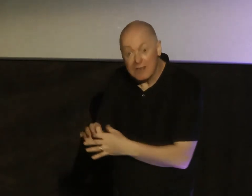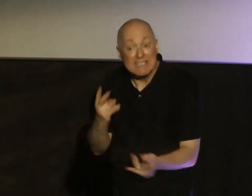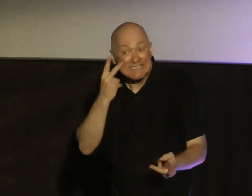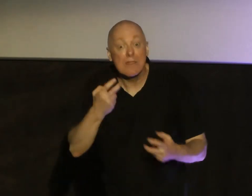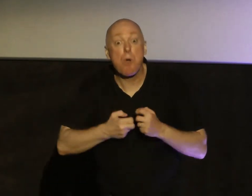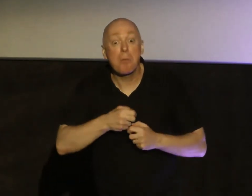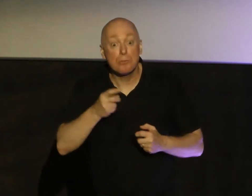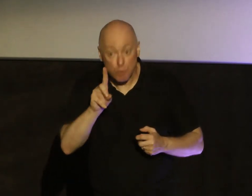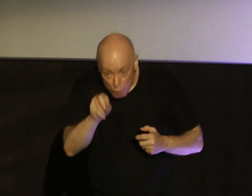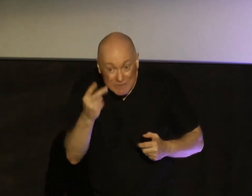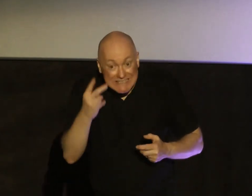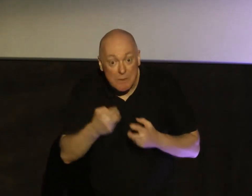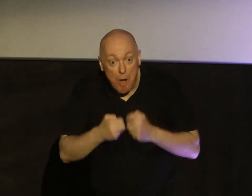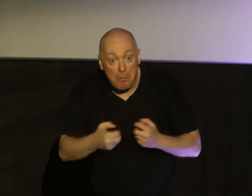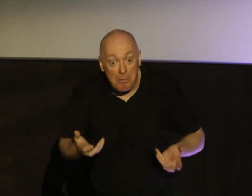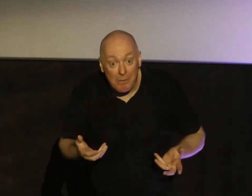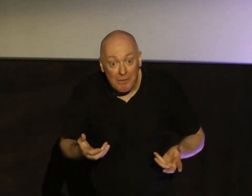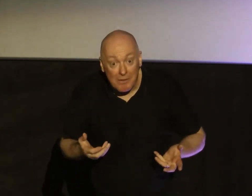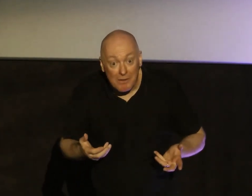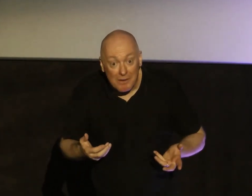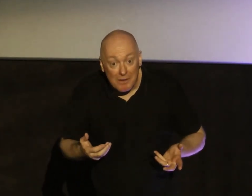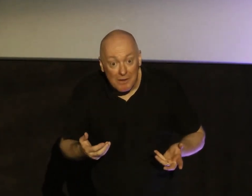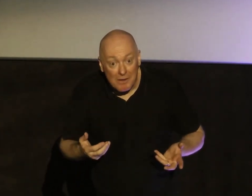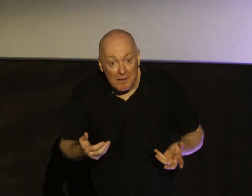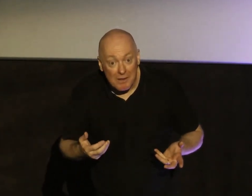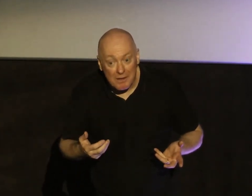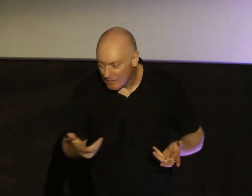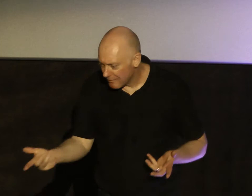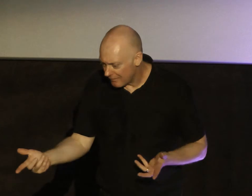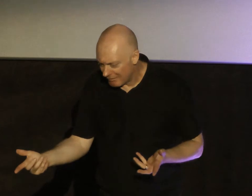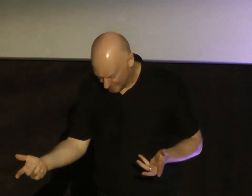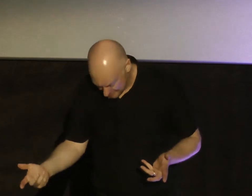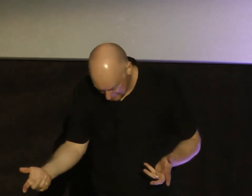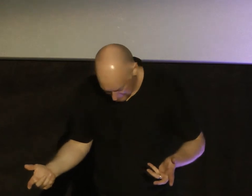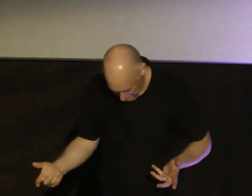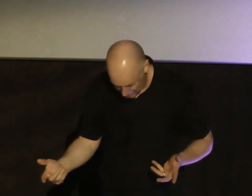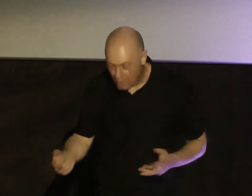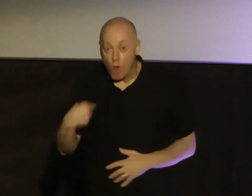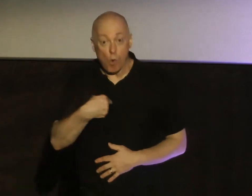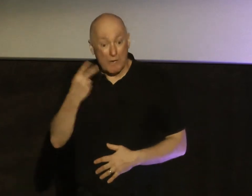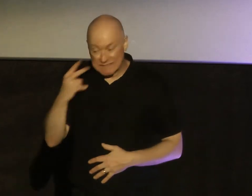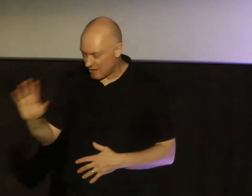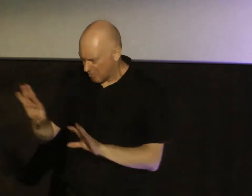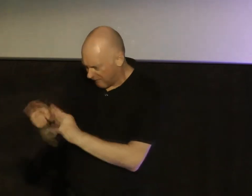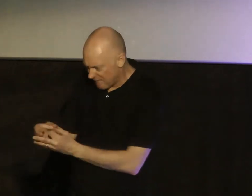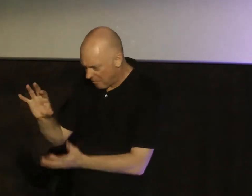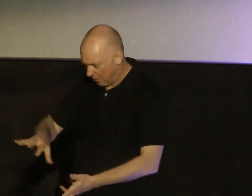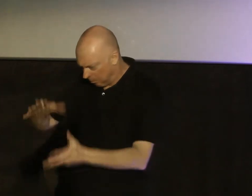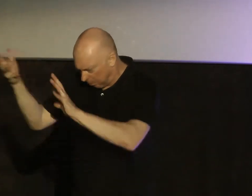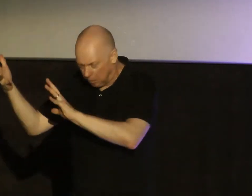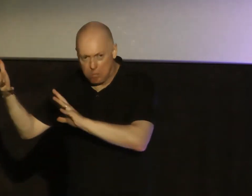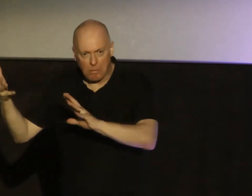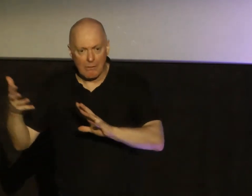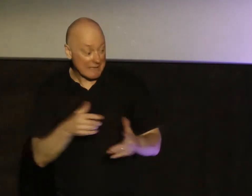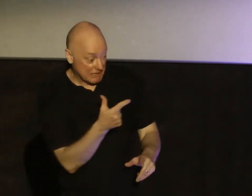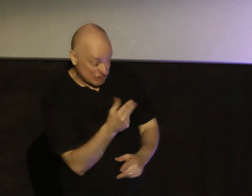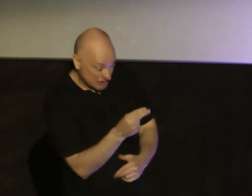it. In addition to all the accumulated dysfunction that we've read about beginning from Genesis 37 and even before